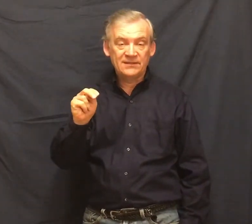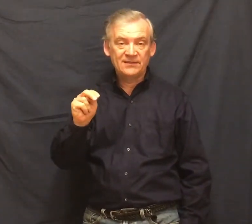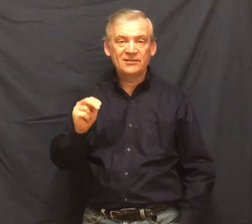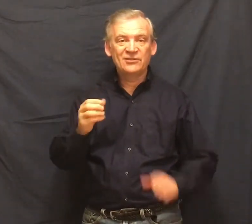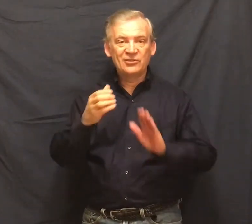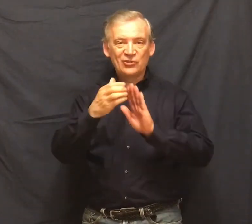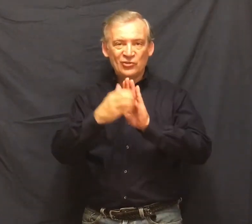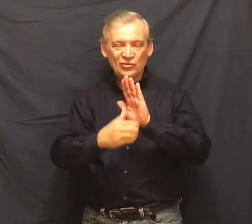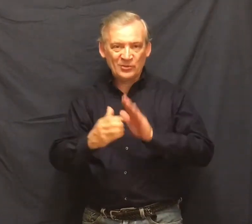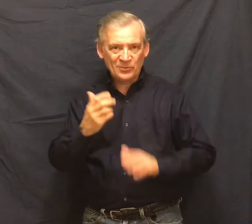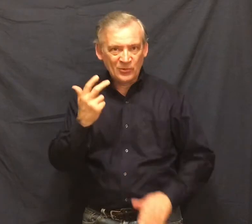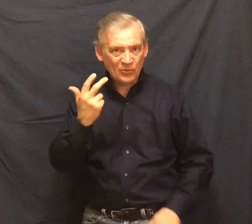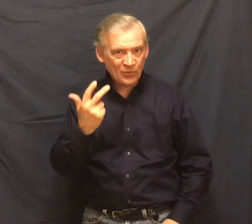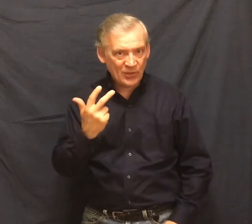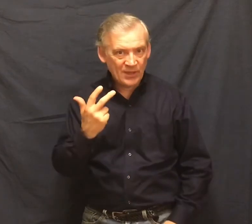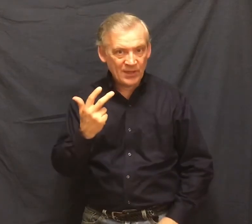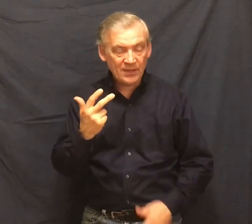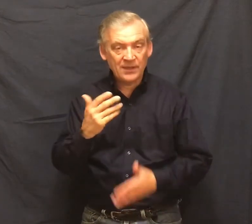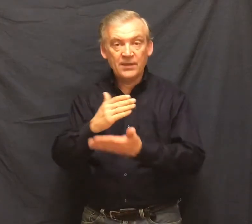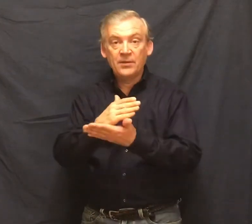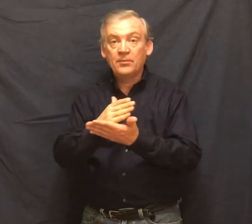Chapter 3, Part 2.